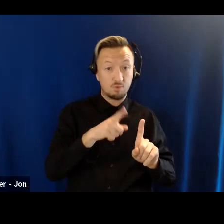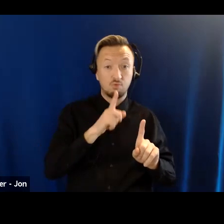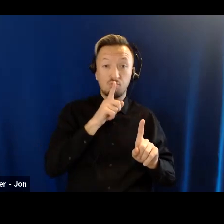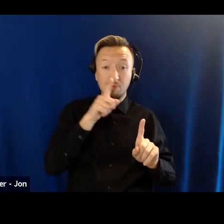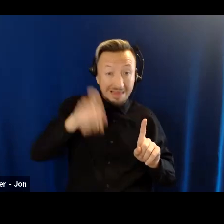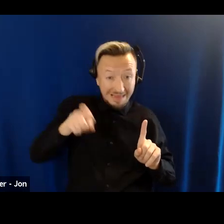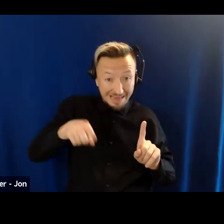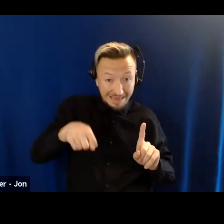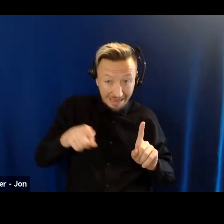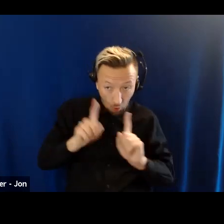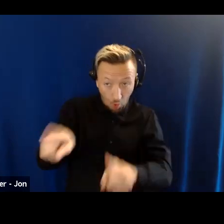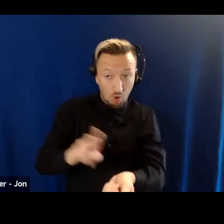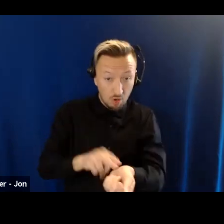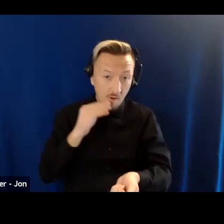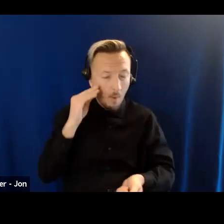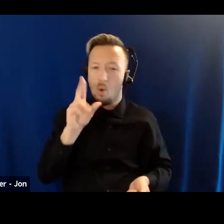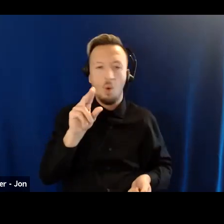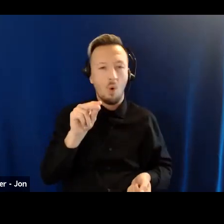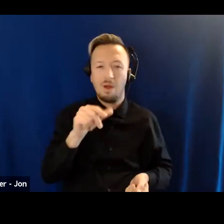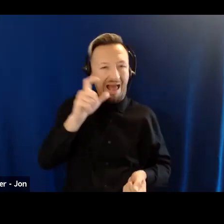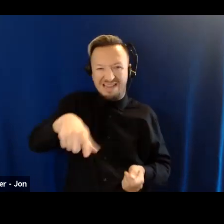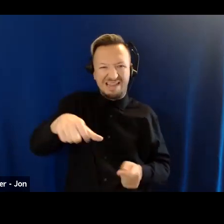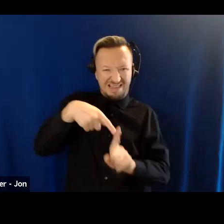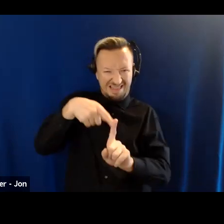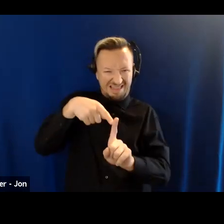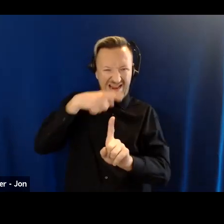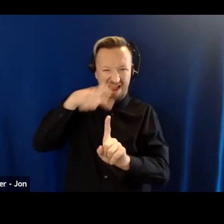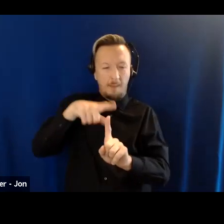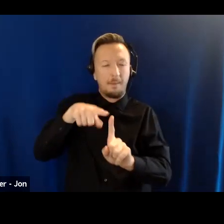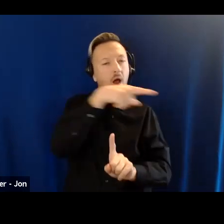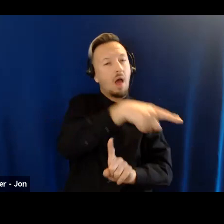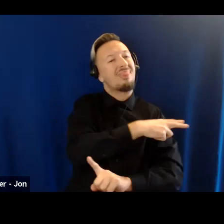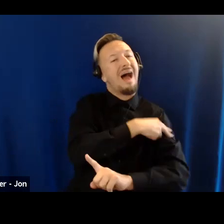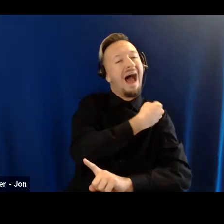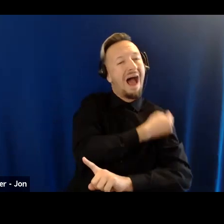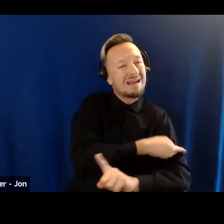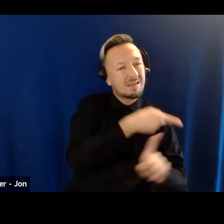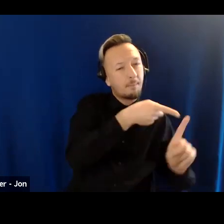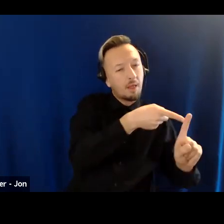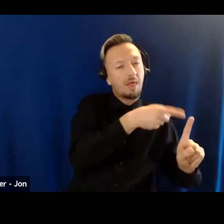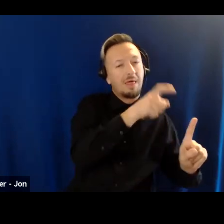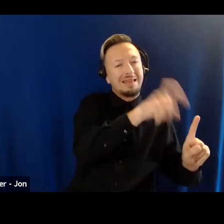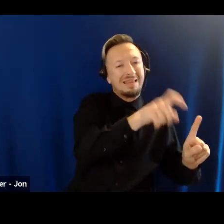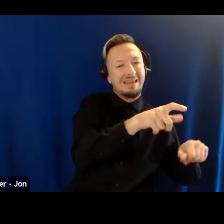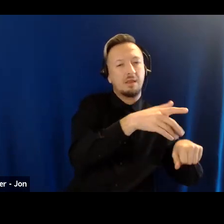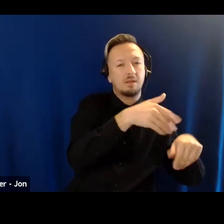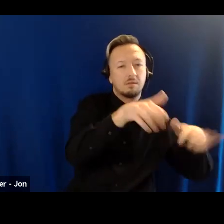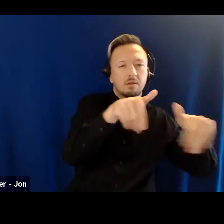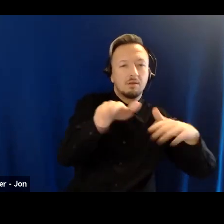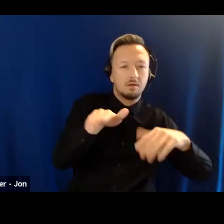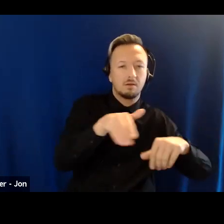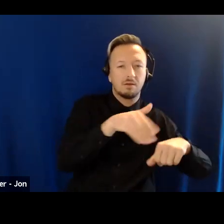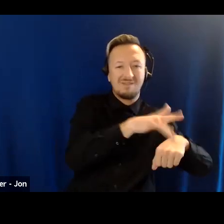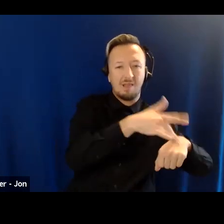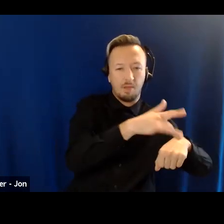level of care, but rather because the hospital has identified that it has